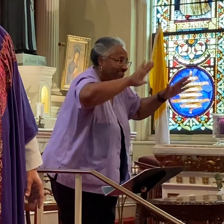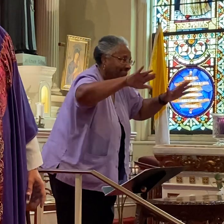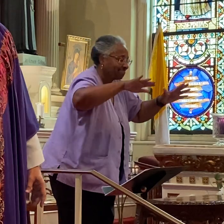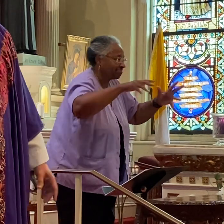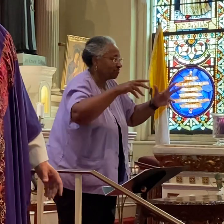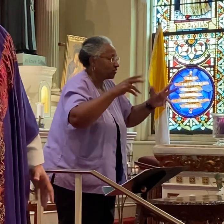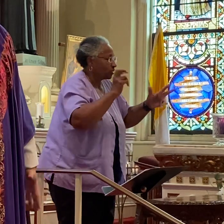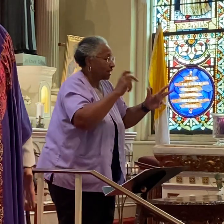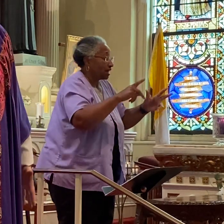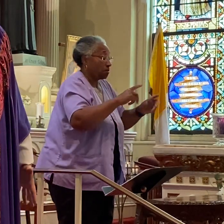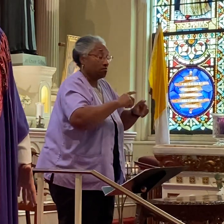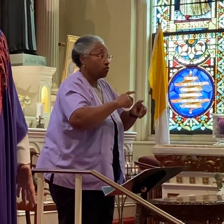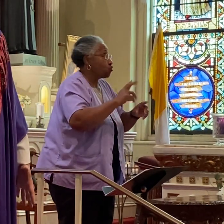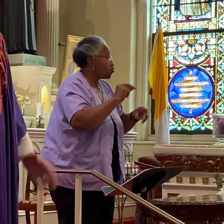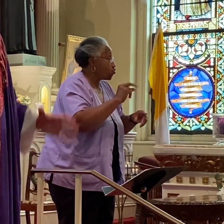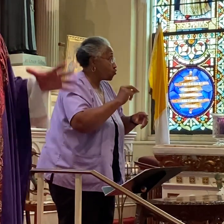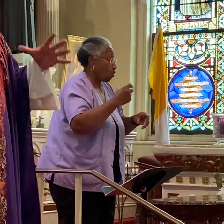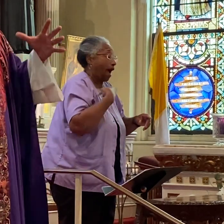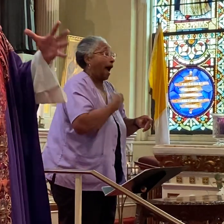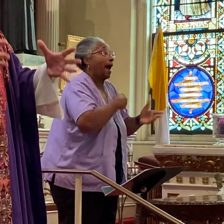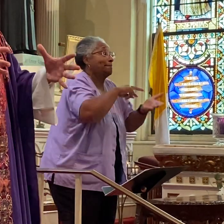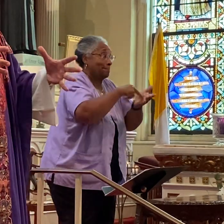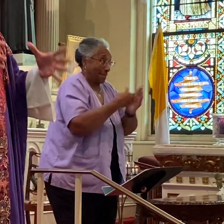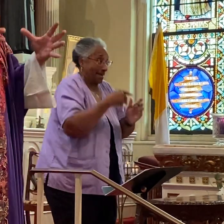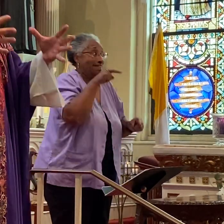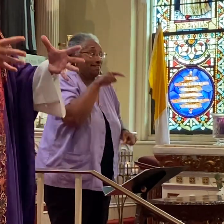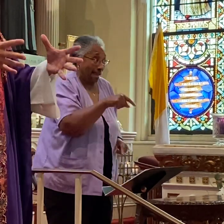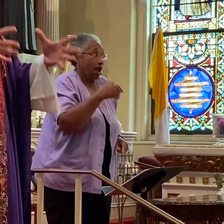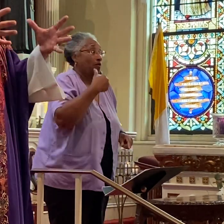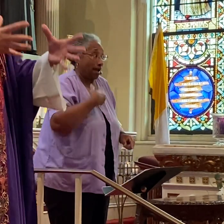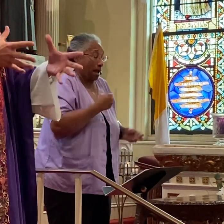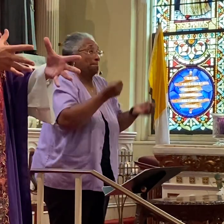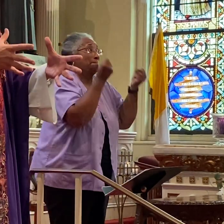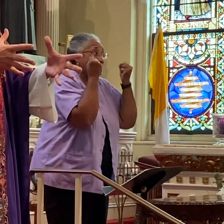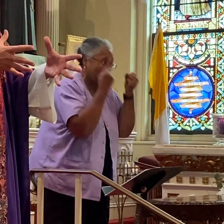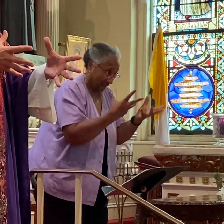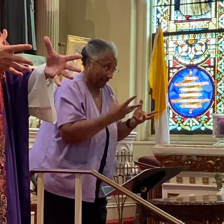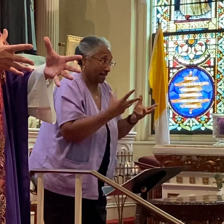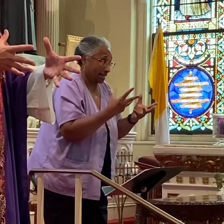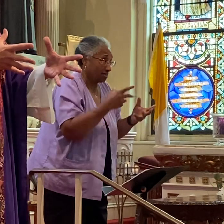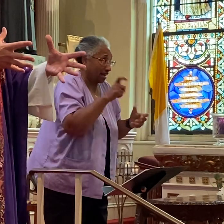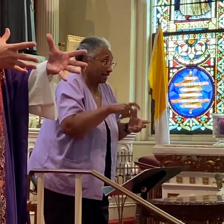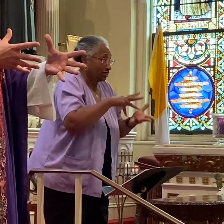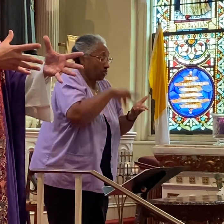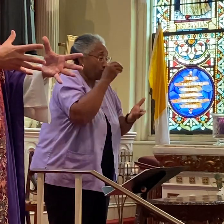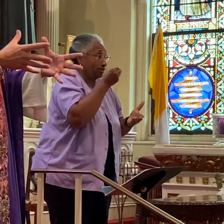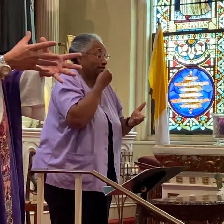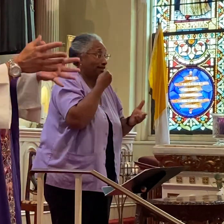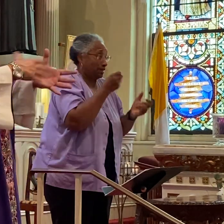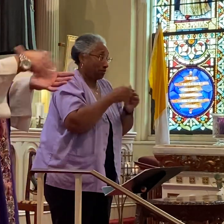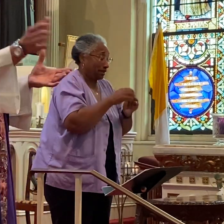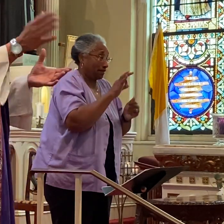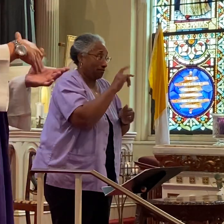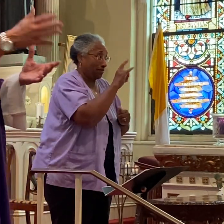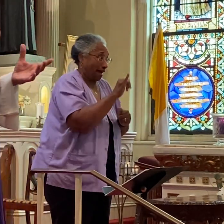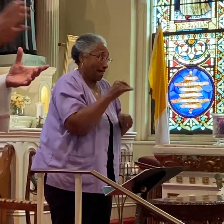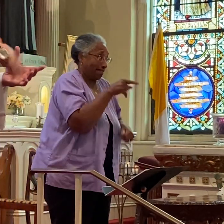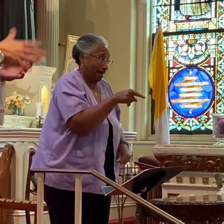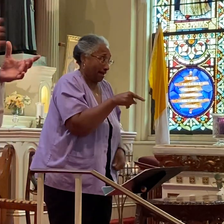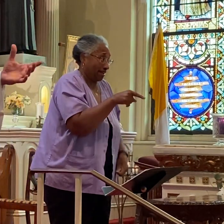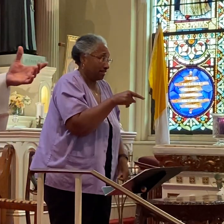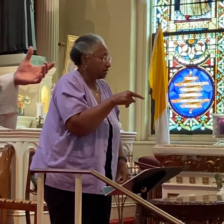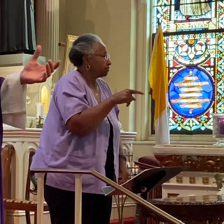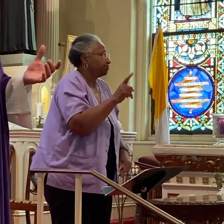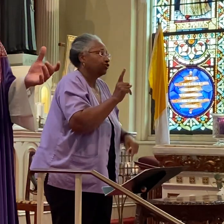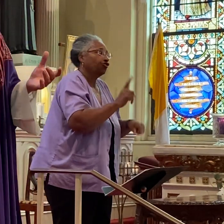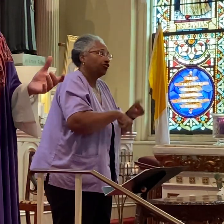mean, you had hundreds of flies. You had to learn how to eat with the flies. There was no way you were going to get rid